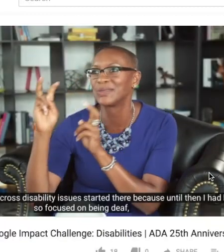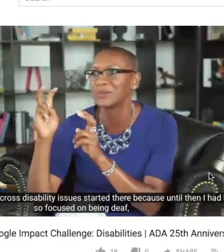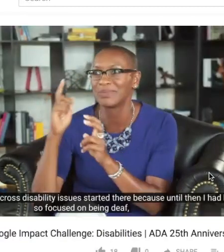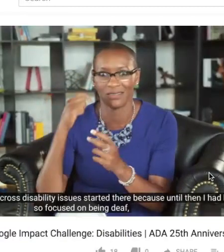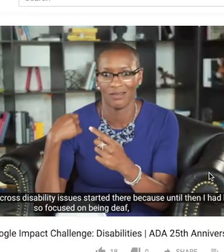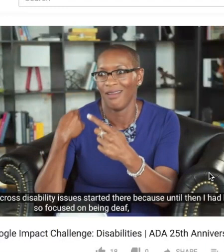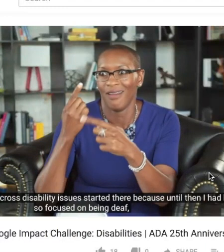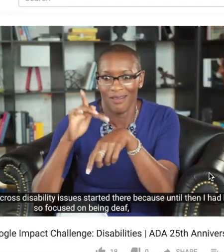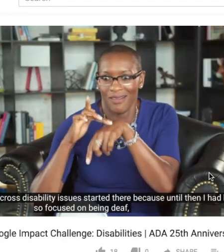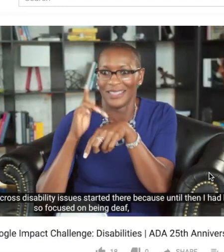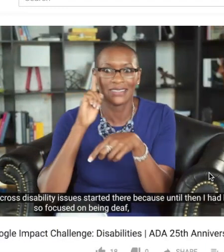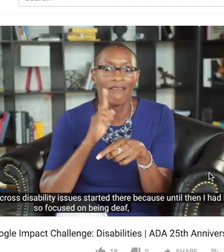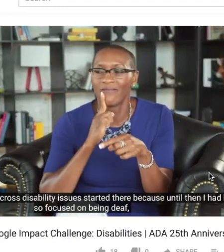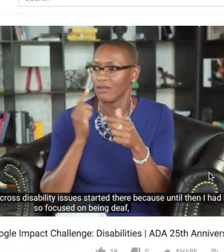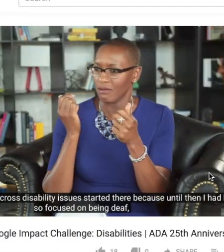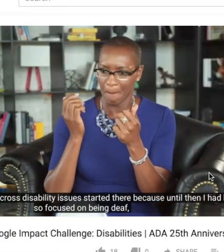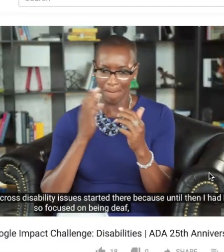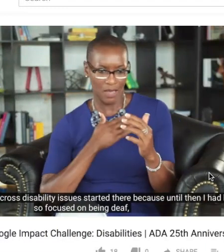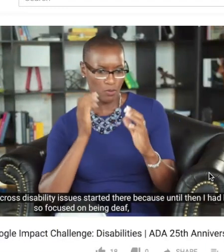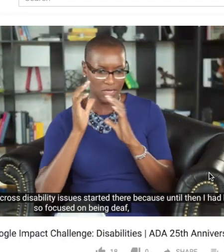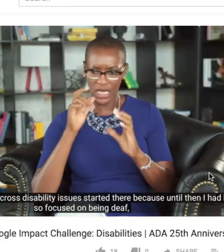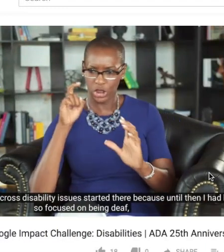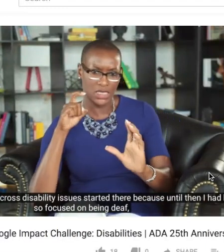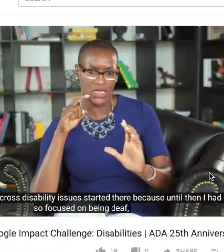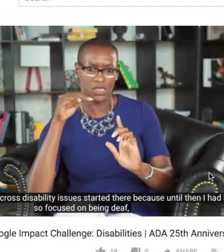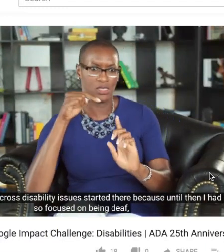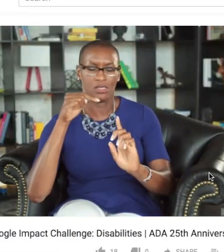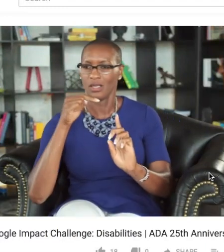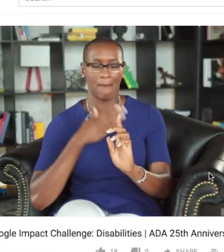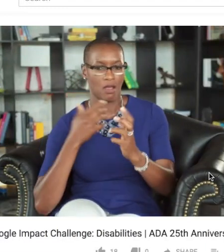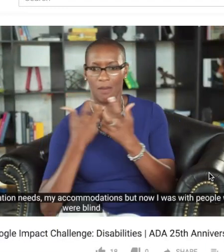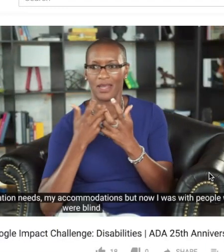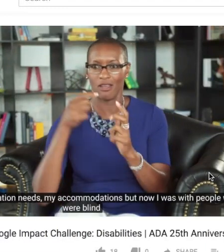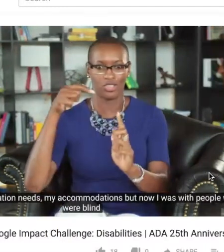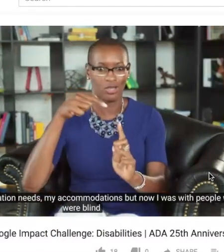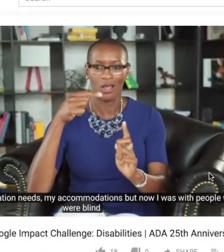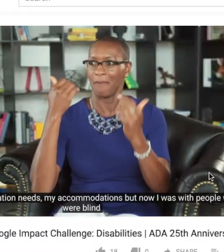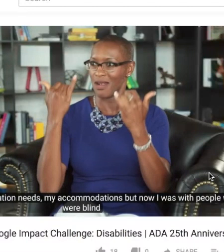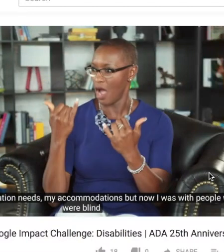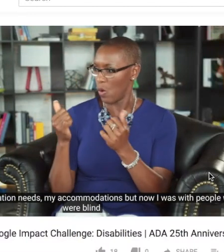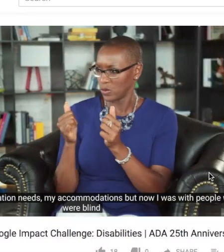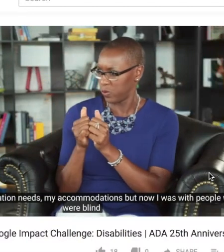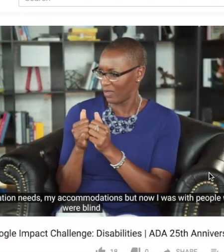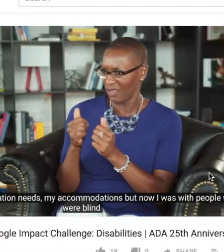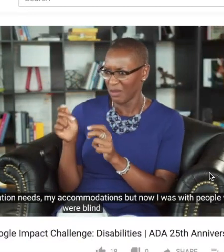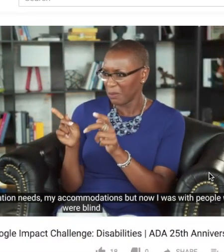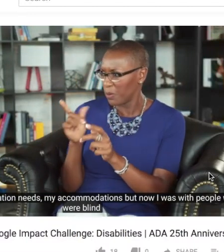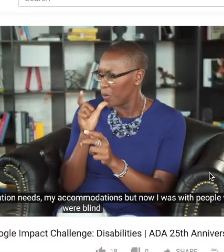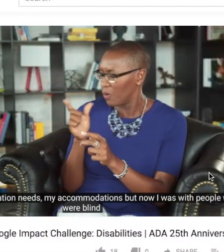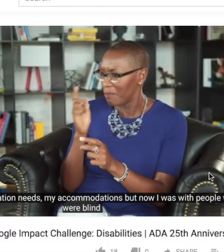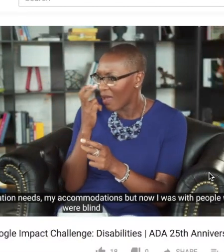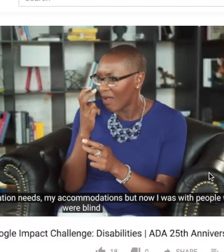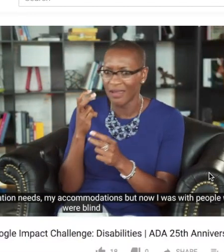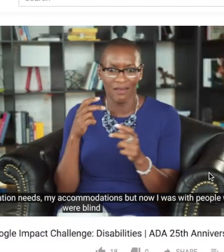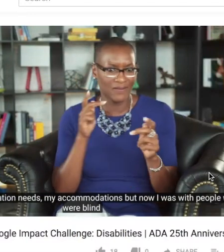for cross-disability issues started there because until then I had been so focused on being deaf and my communication needs, my accommodations, but